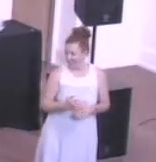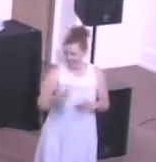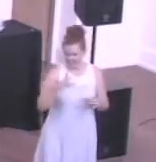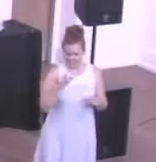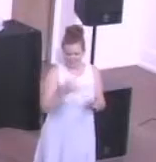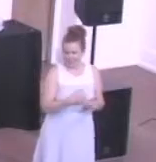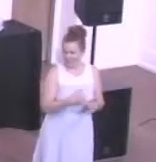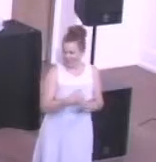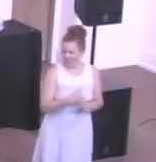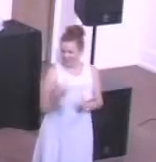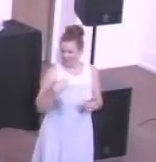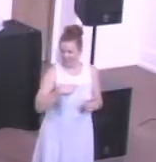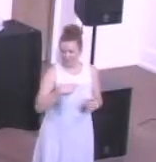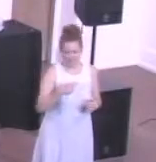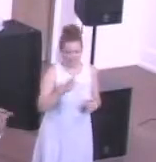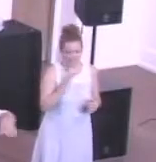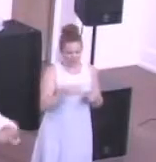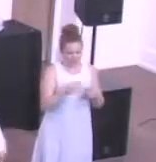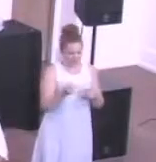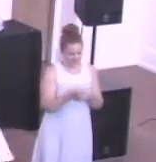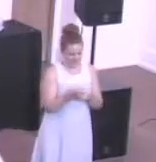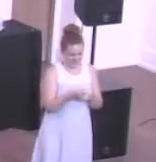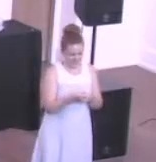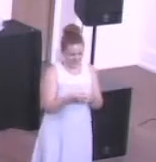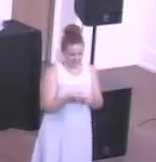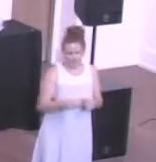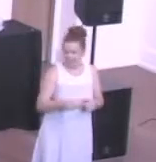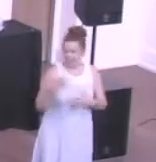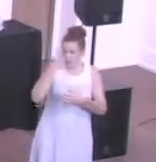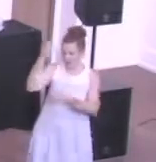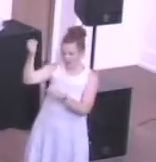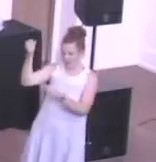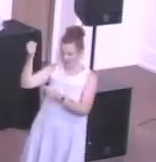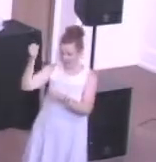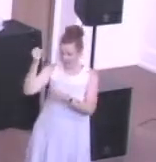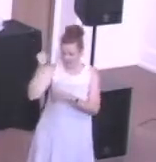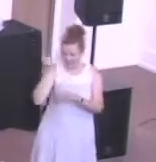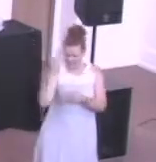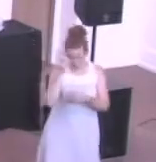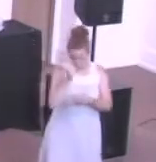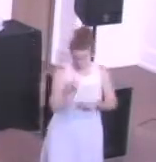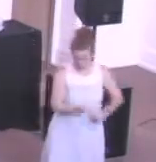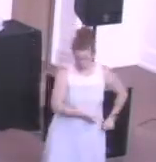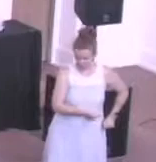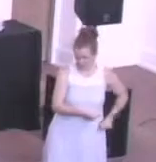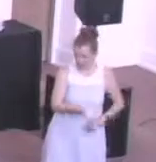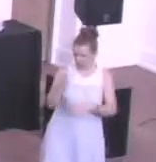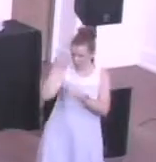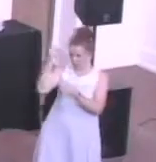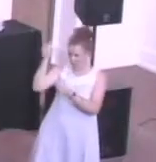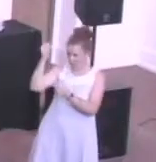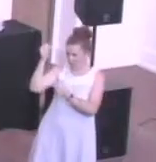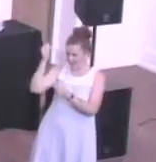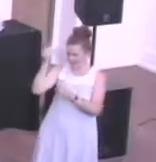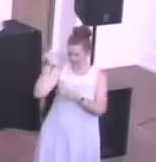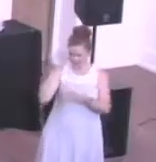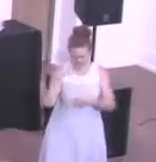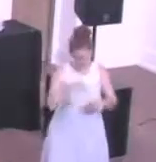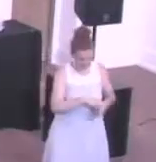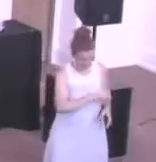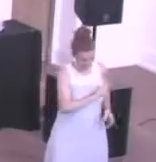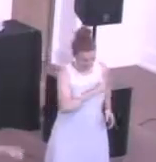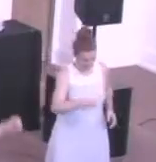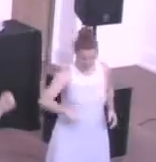Let's do it. We're going to talk next about why we wear this, but church, let's trust. Say trust. Trust, trust. Trust, trust. In the